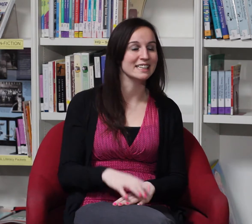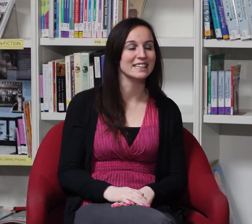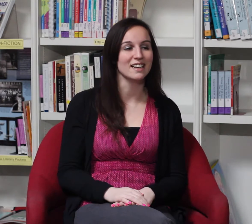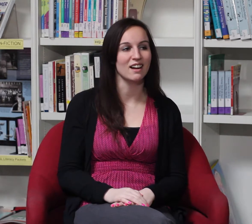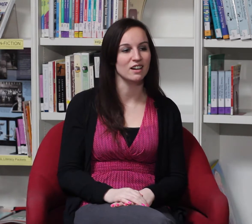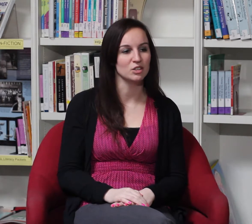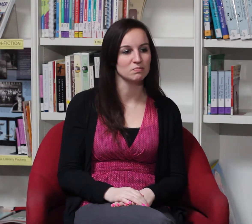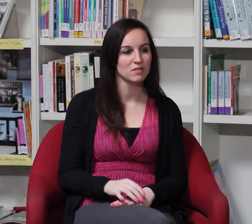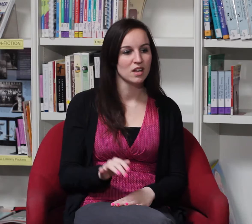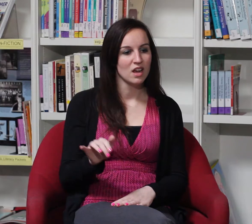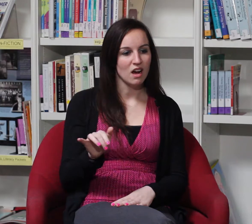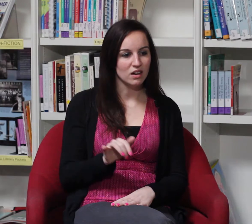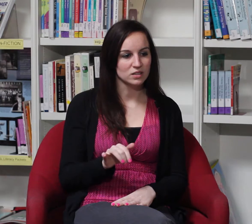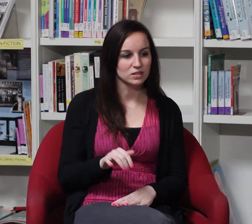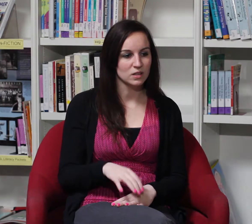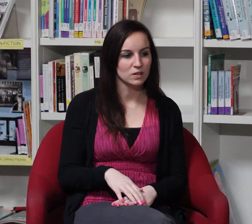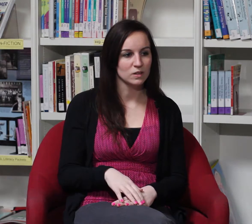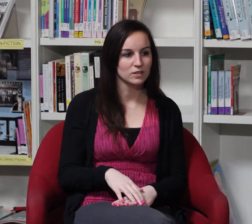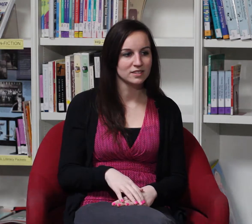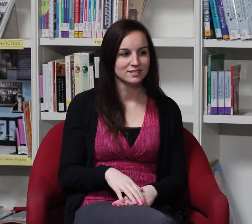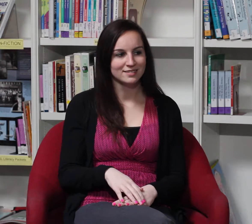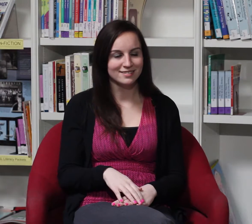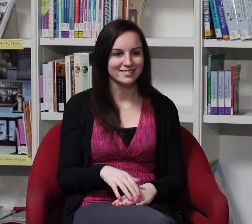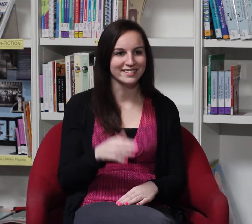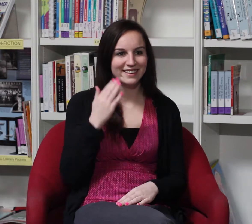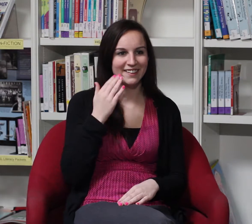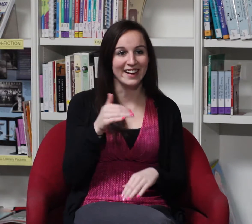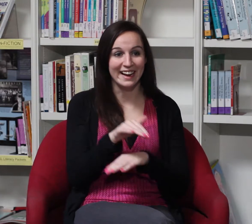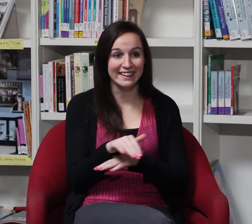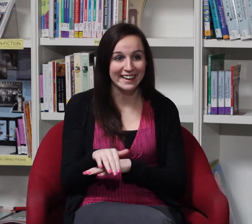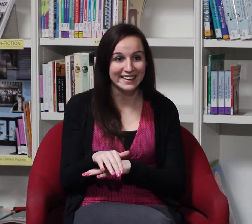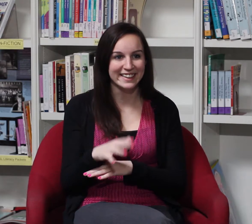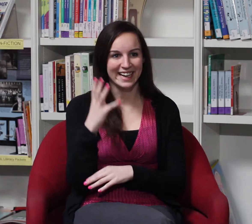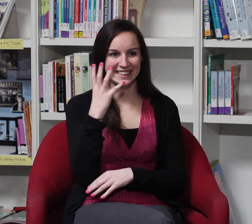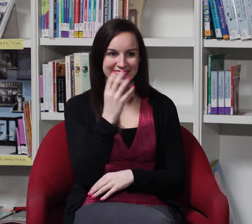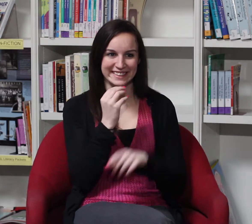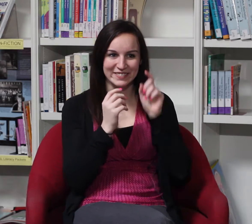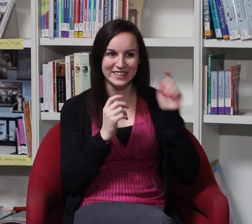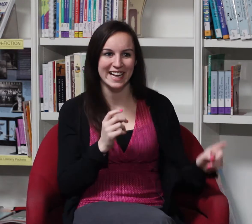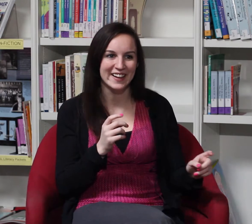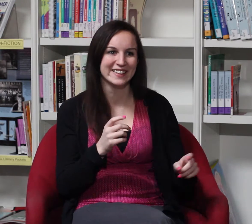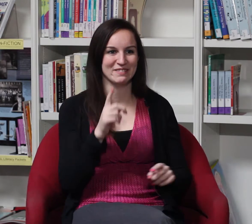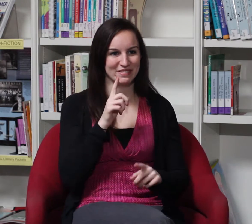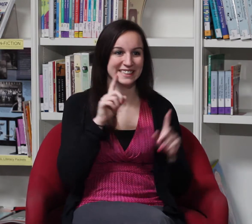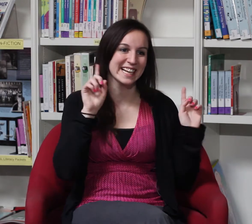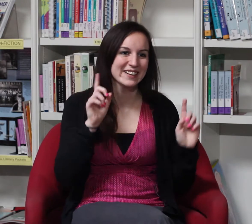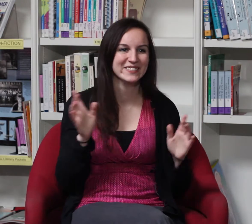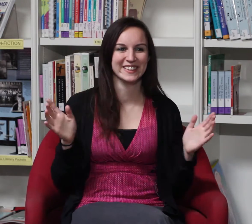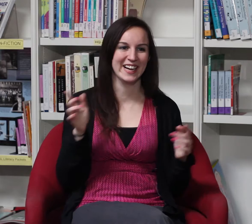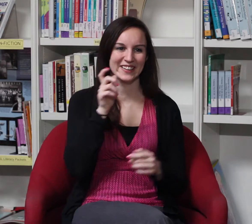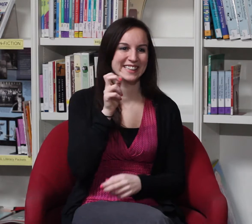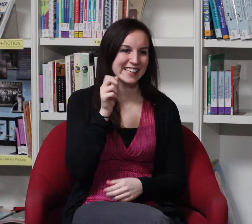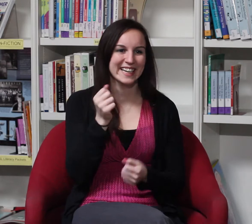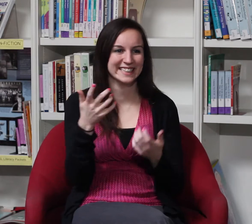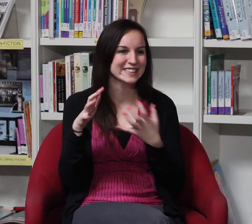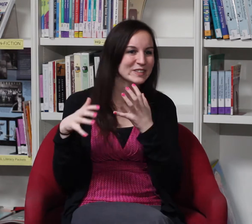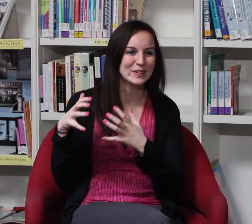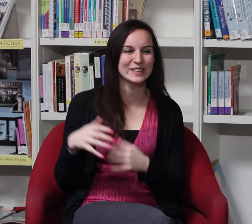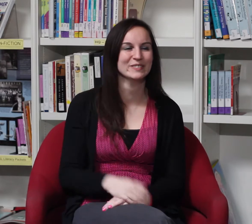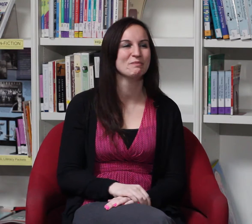granted. Also, at night I can sleep without and be deaf. I don't hear any storms,